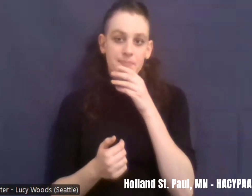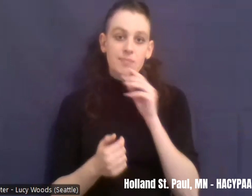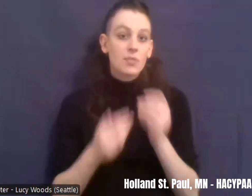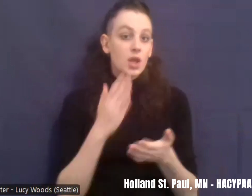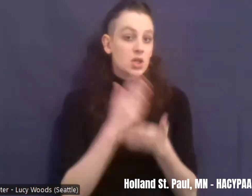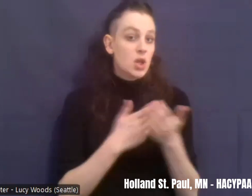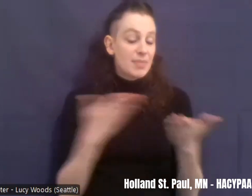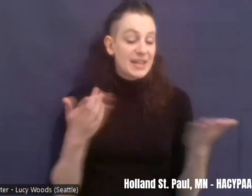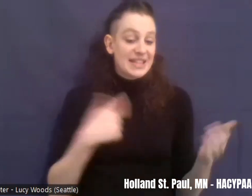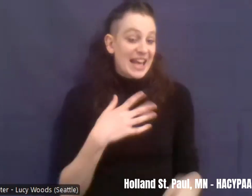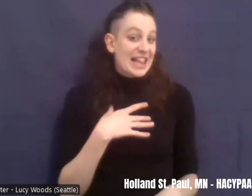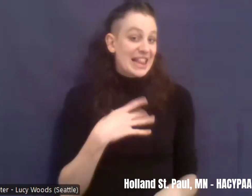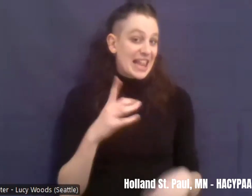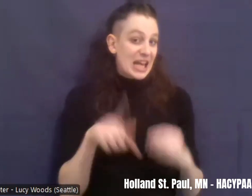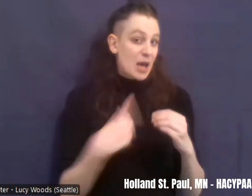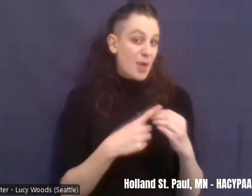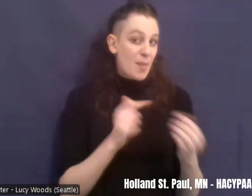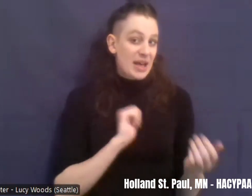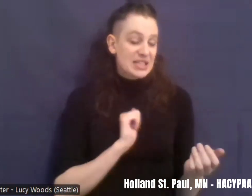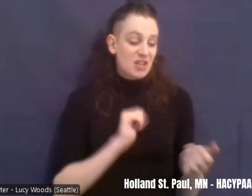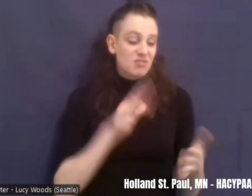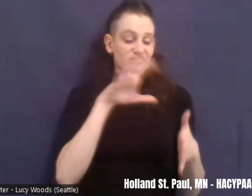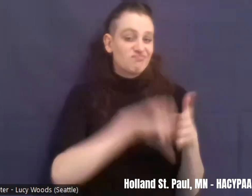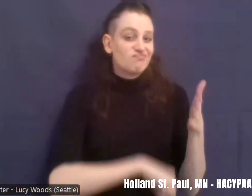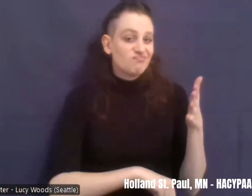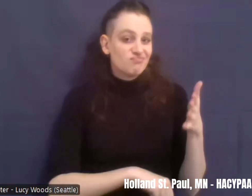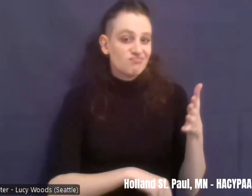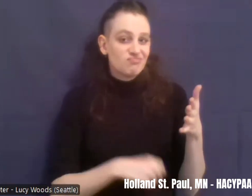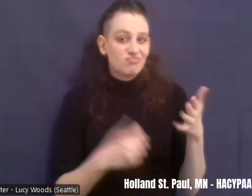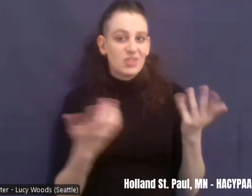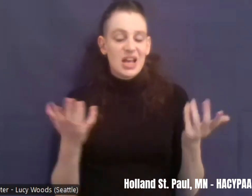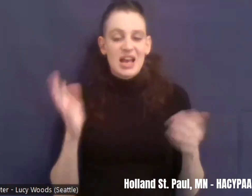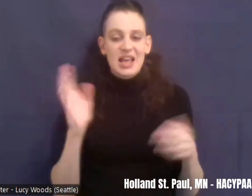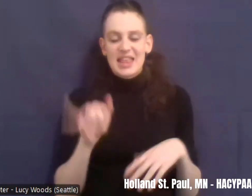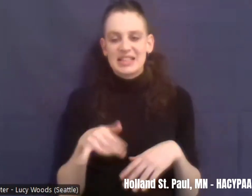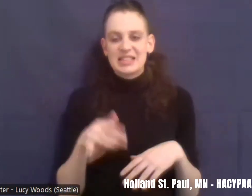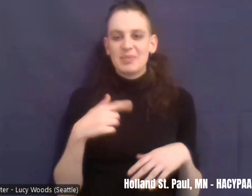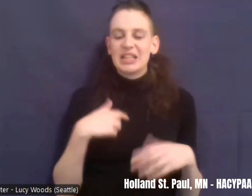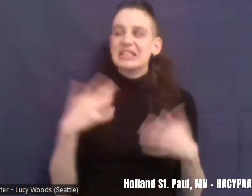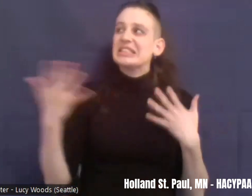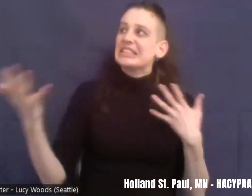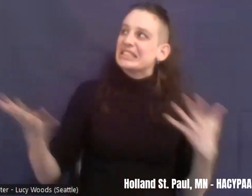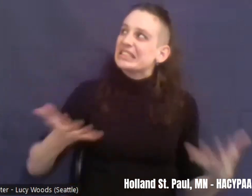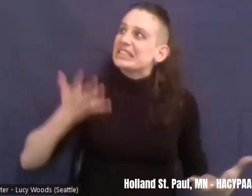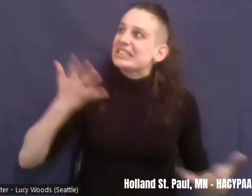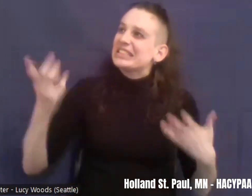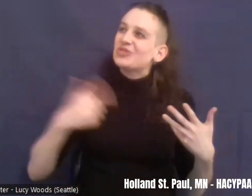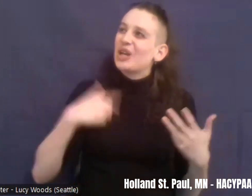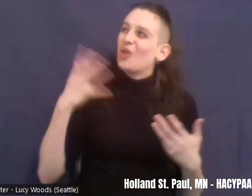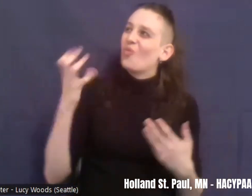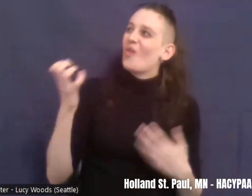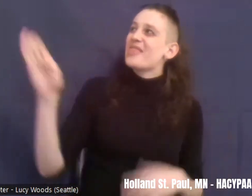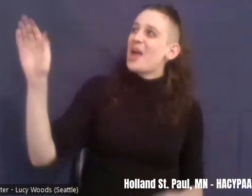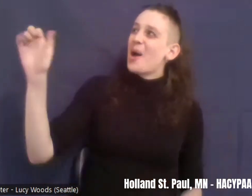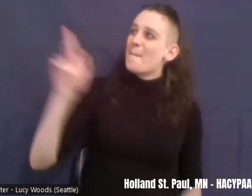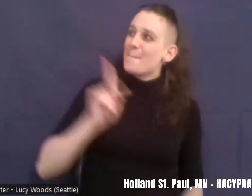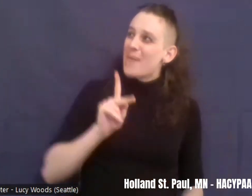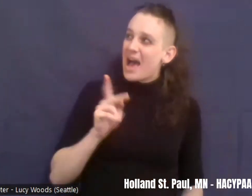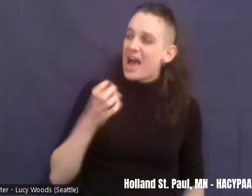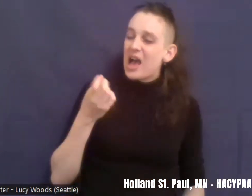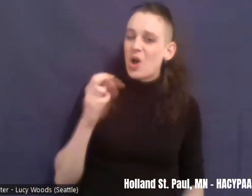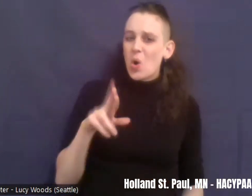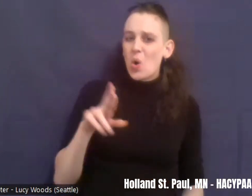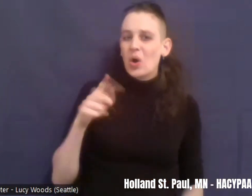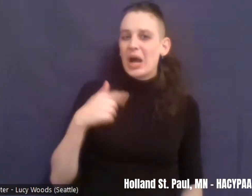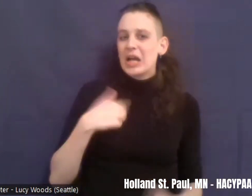liked about myself have been removed. And like that's when like the bargaining comes in. Like, do I want to like take that back, or do I trust that you remove this from a reason